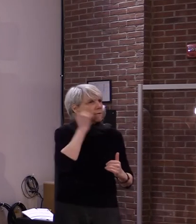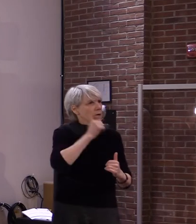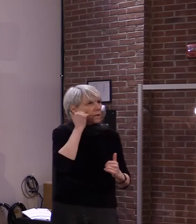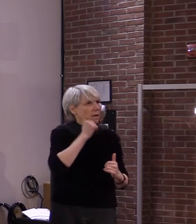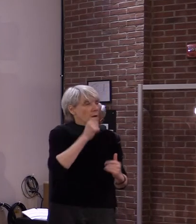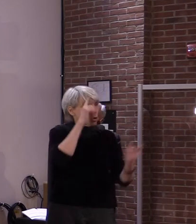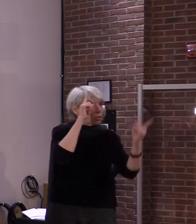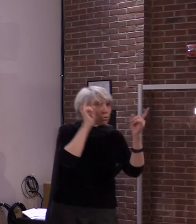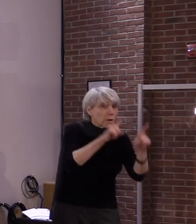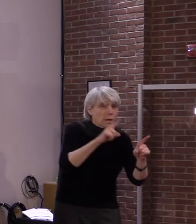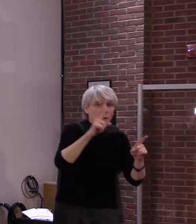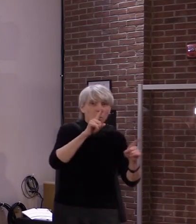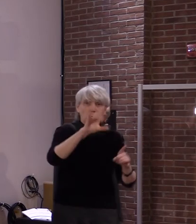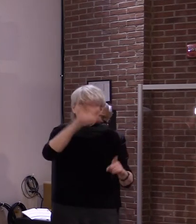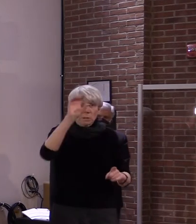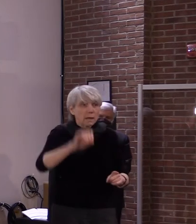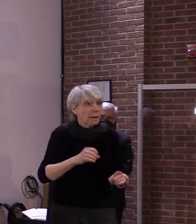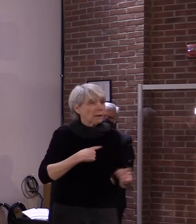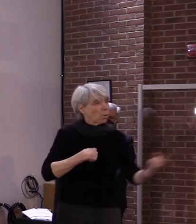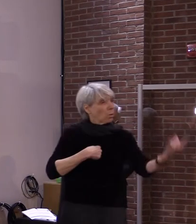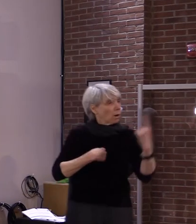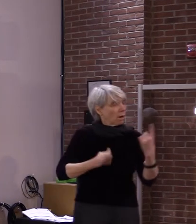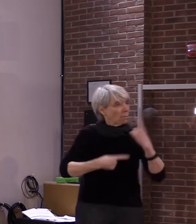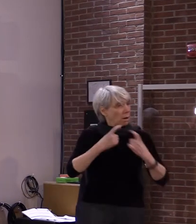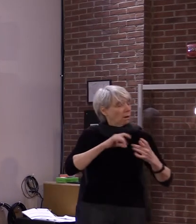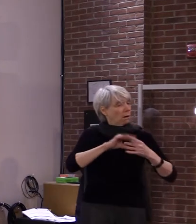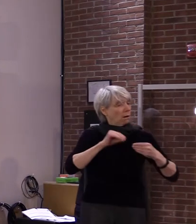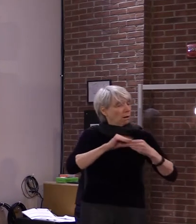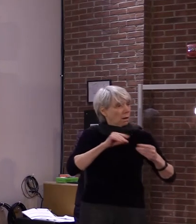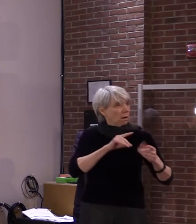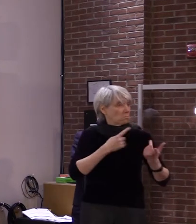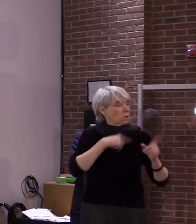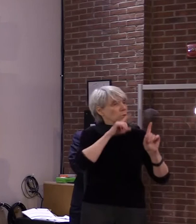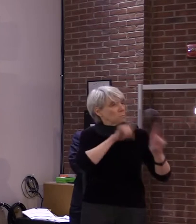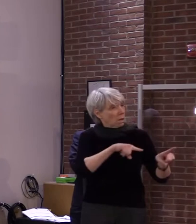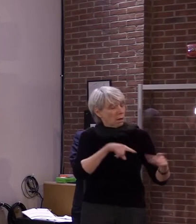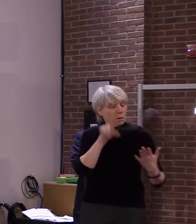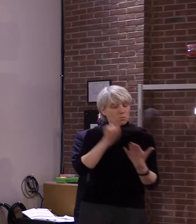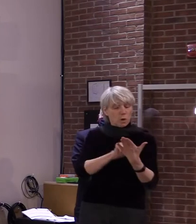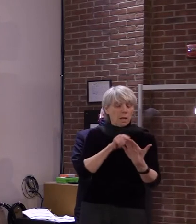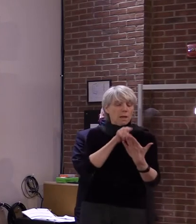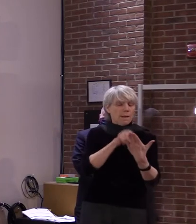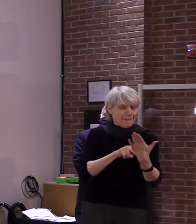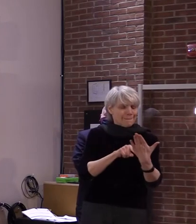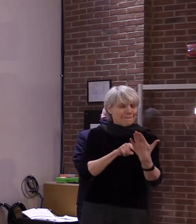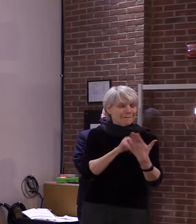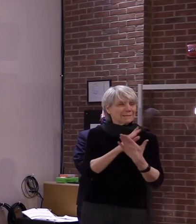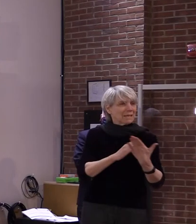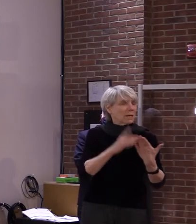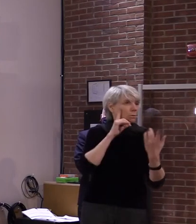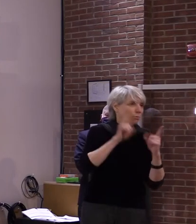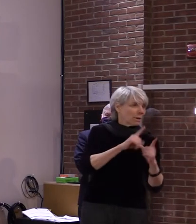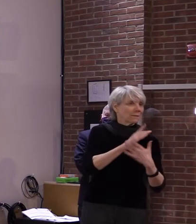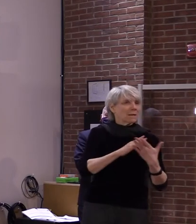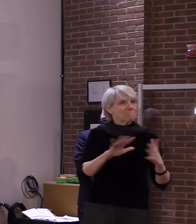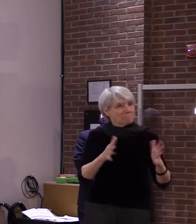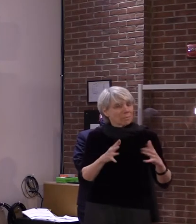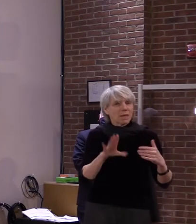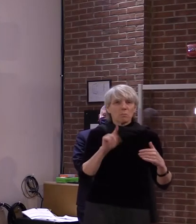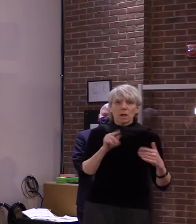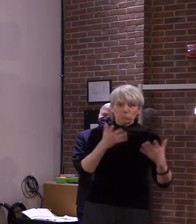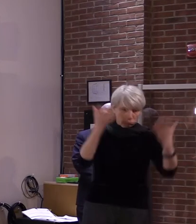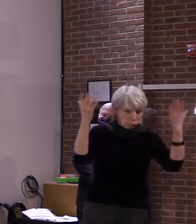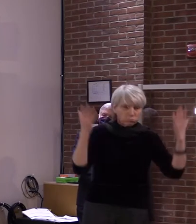we have tried to present but you're you're printing it and you're you're putting it out to members of